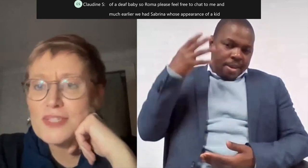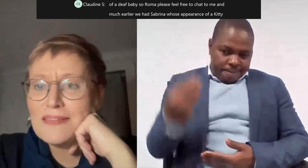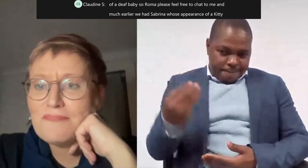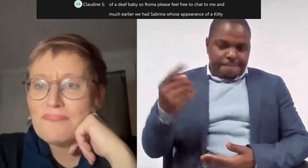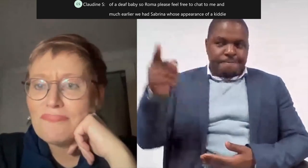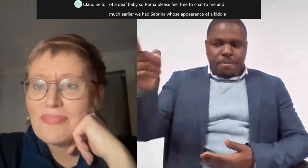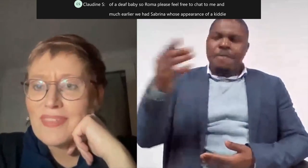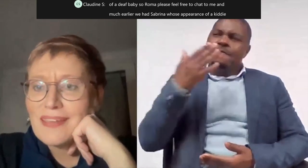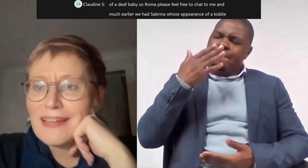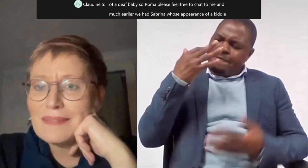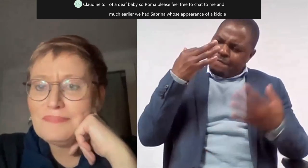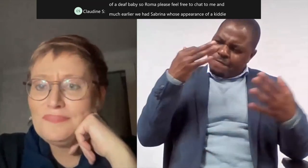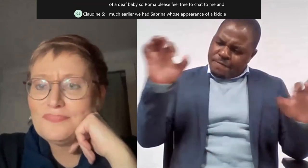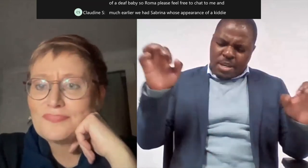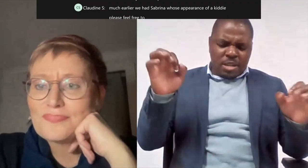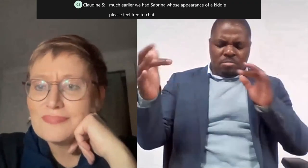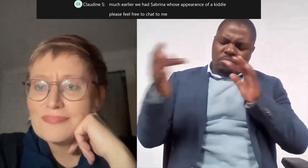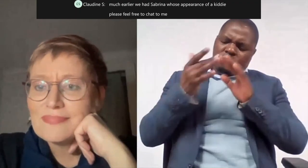free to chat to me.